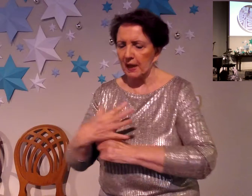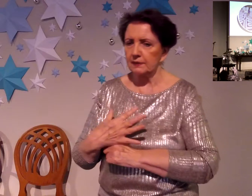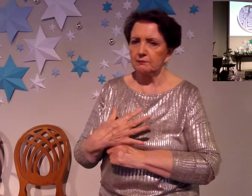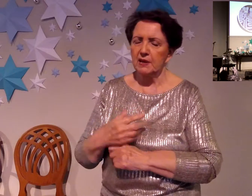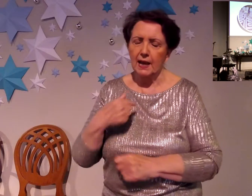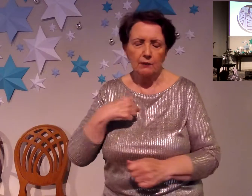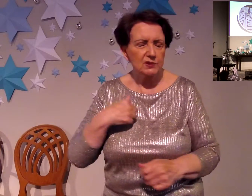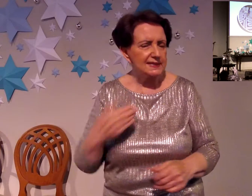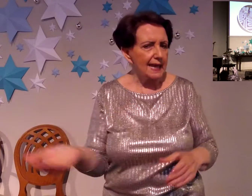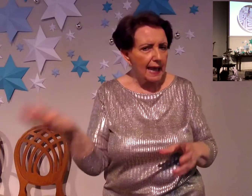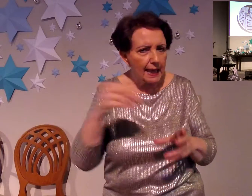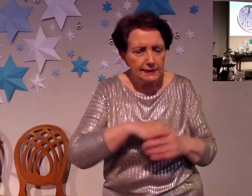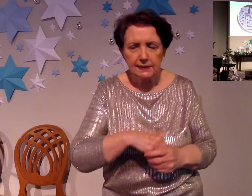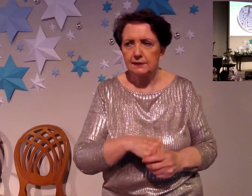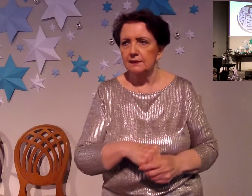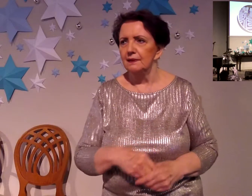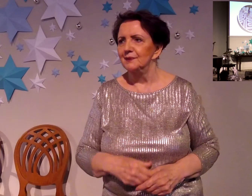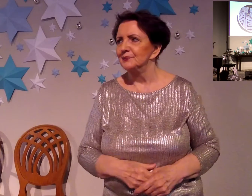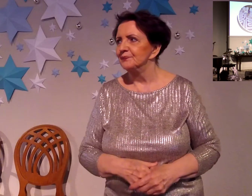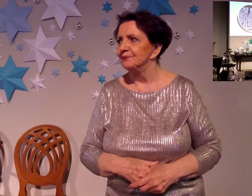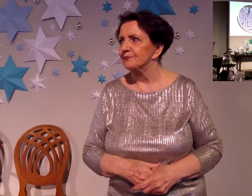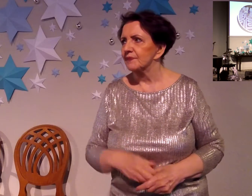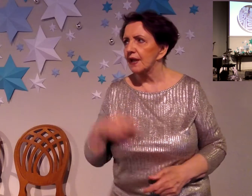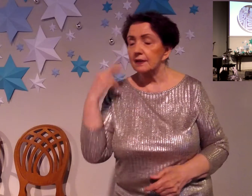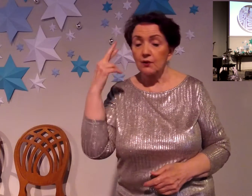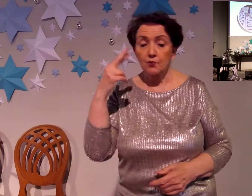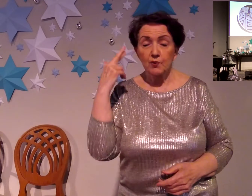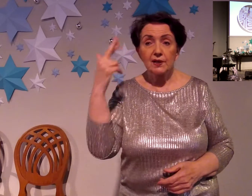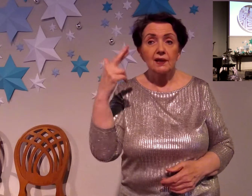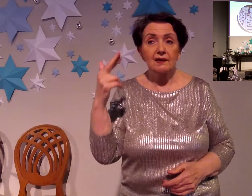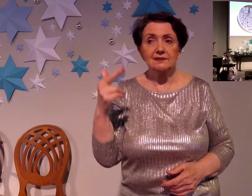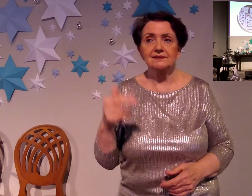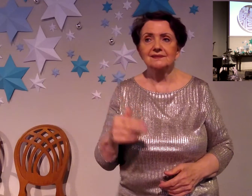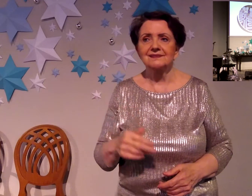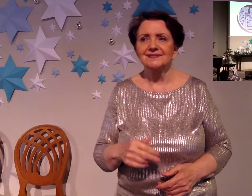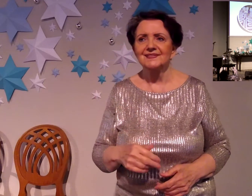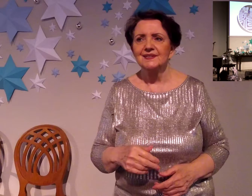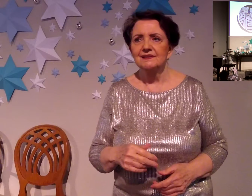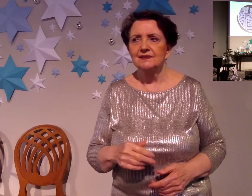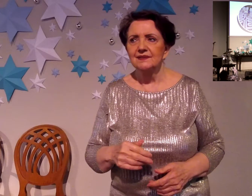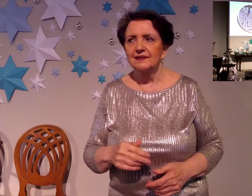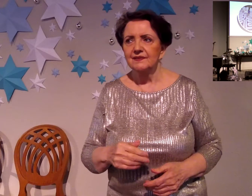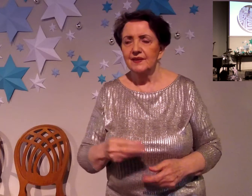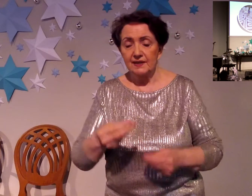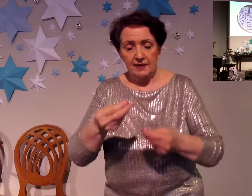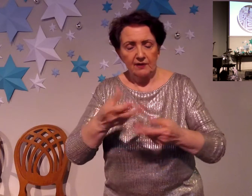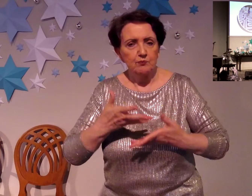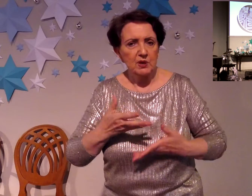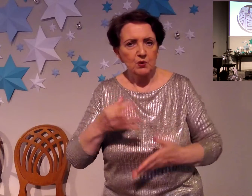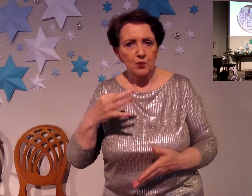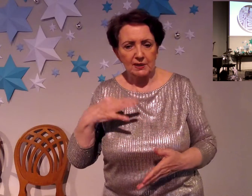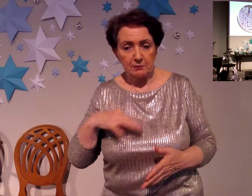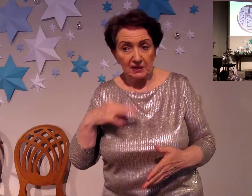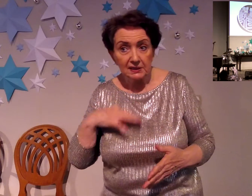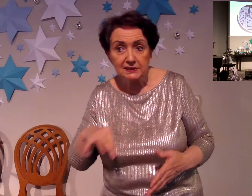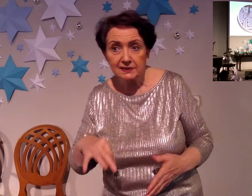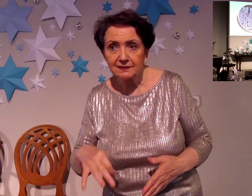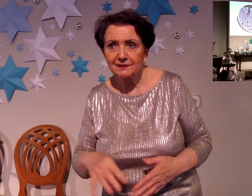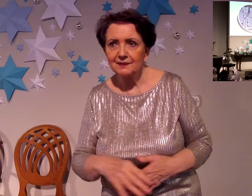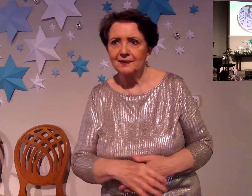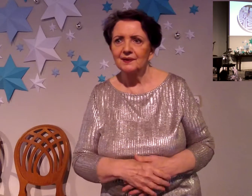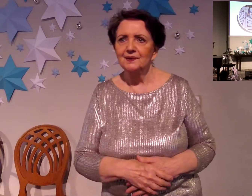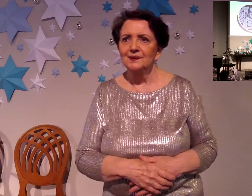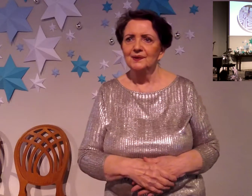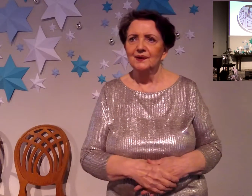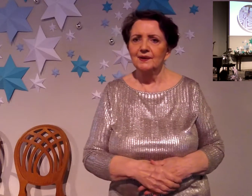it. And I realized that somehow gave me credibility. I don't know. I felt like I was